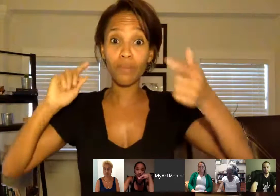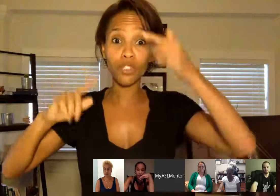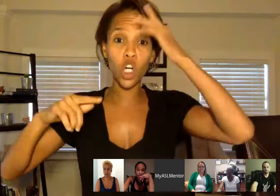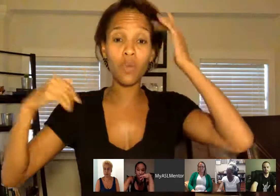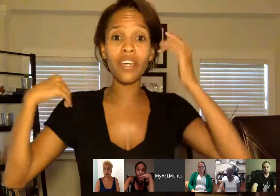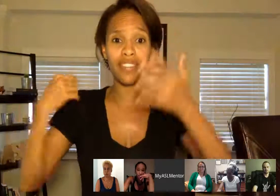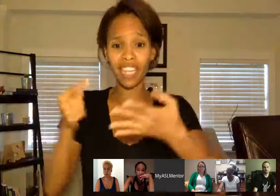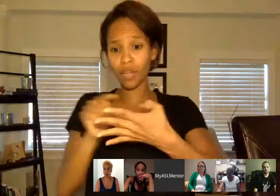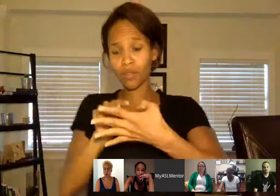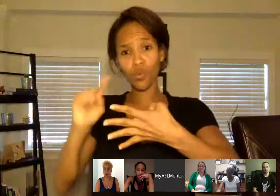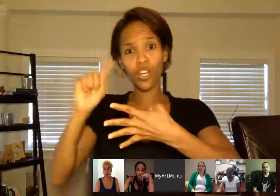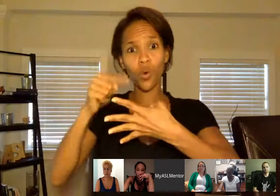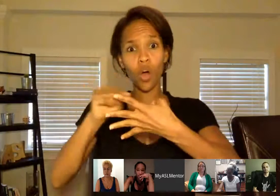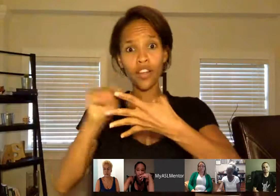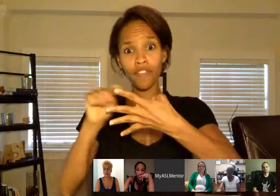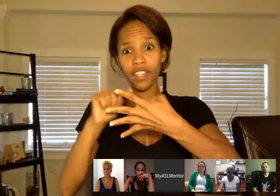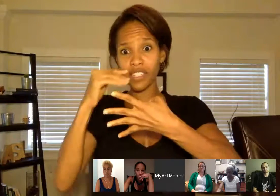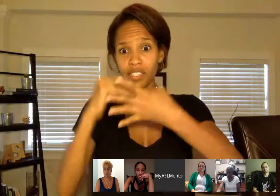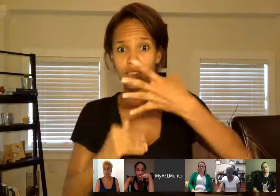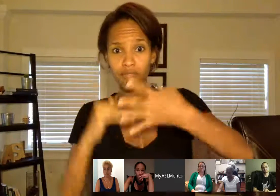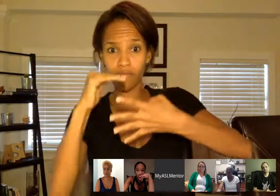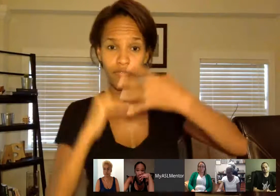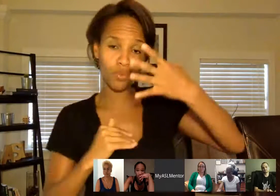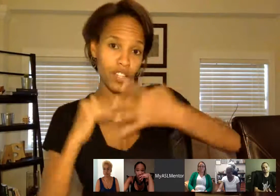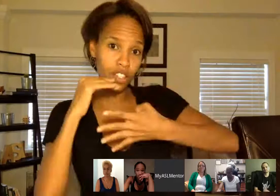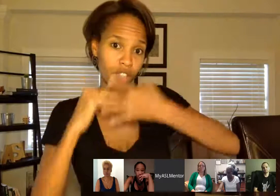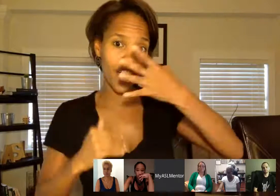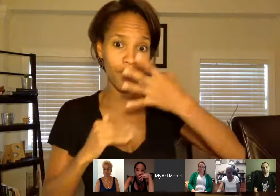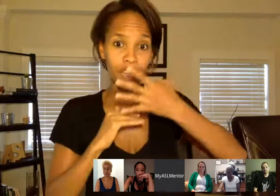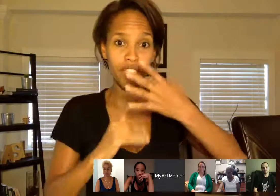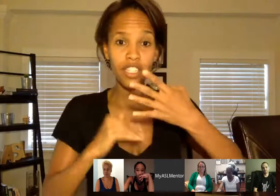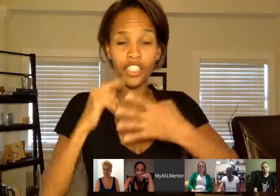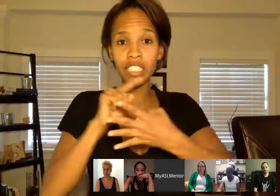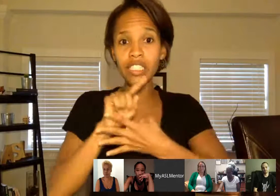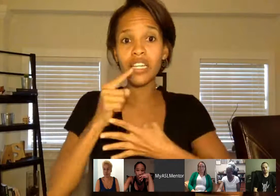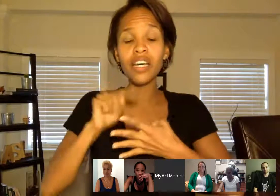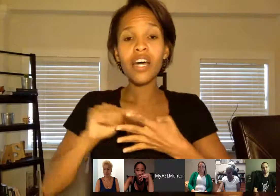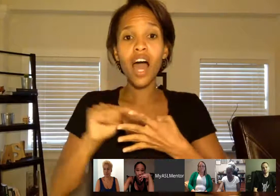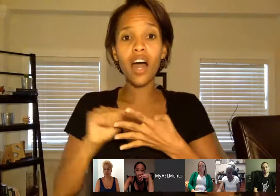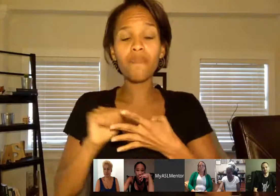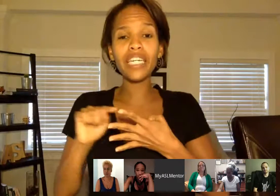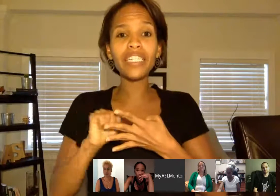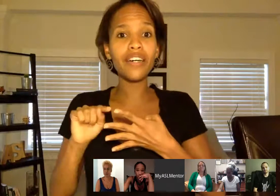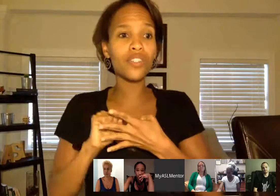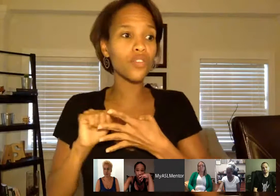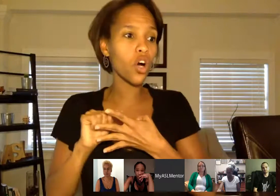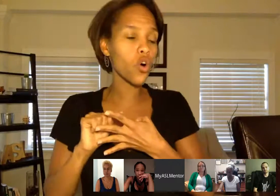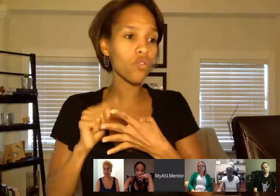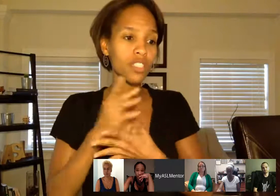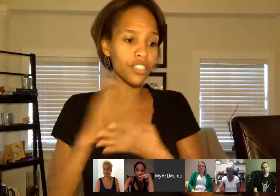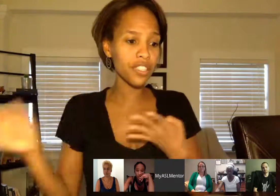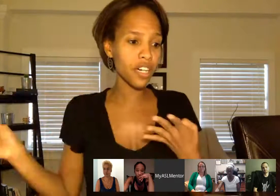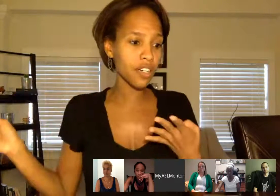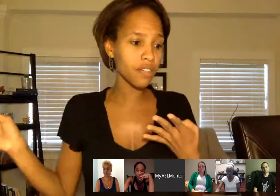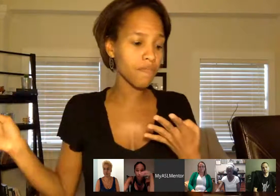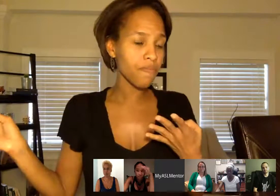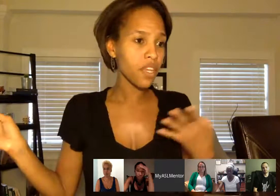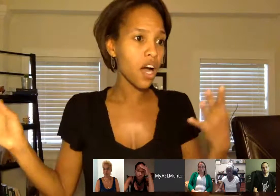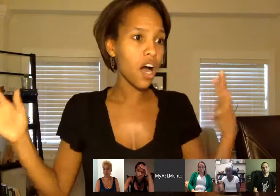guys remember Toby? I think he was week 1 of this 5-week series. He does a whole